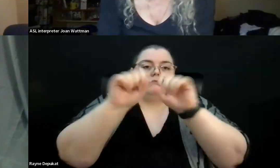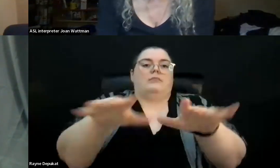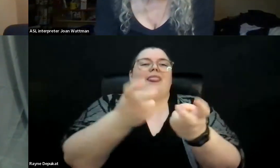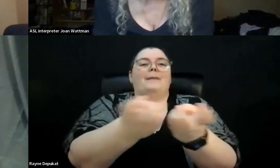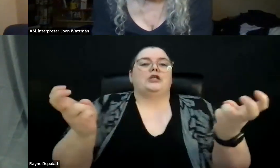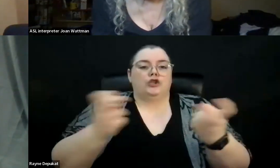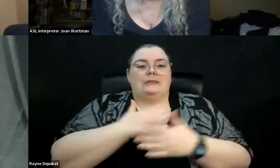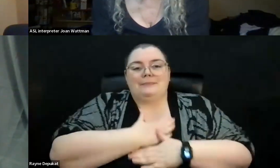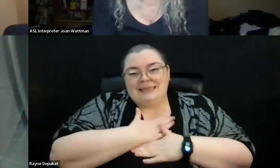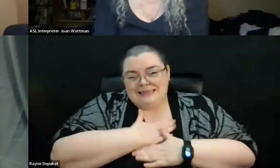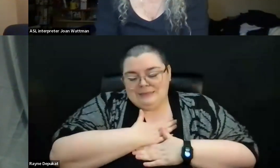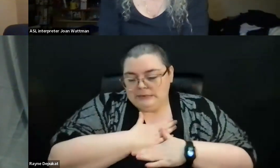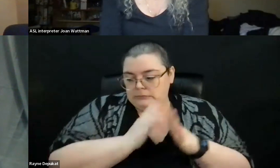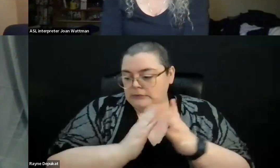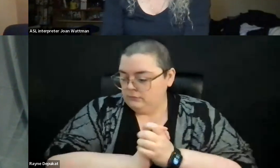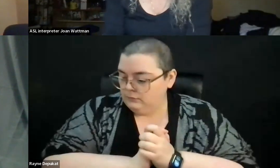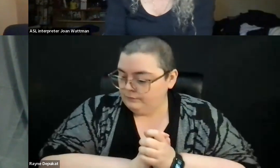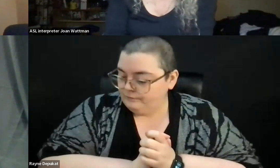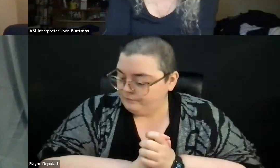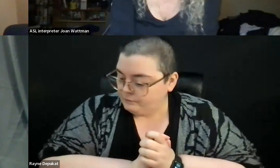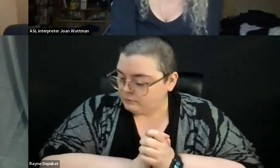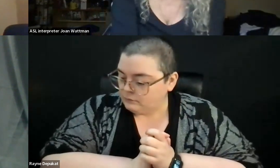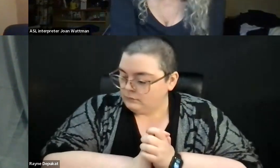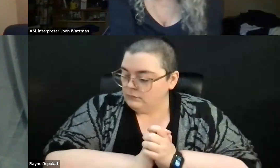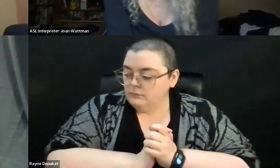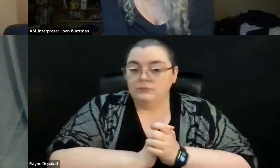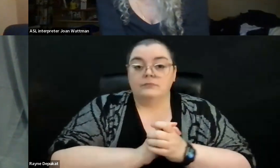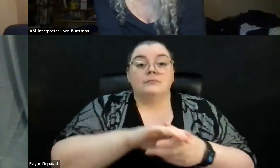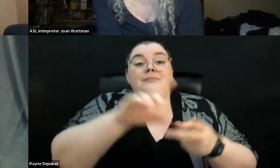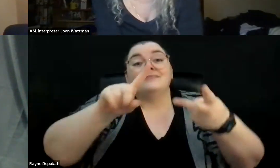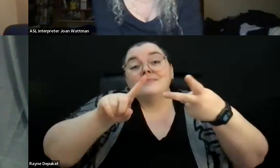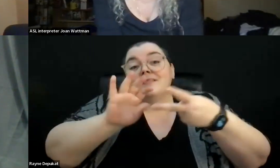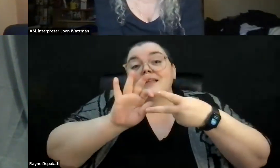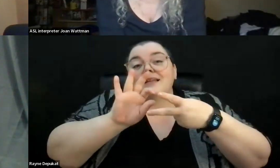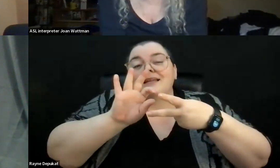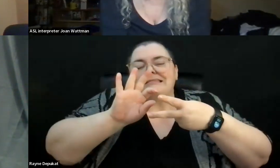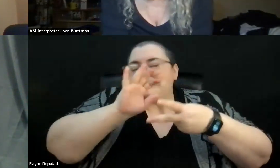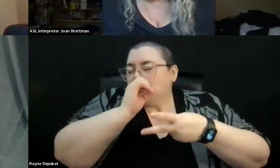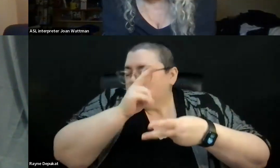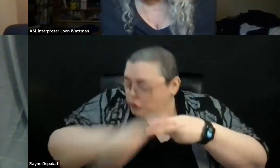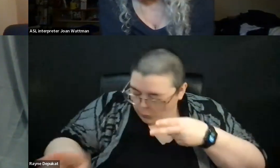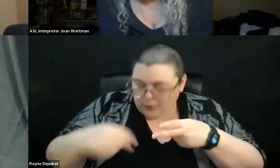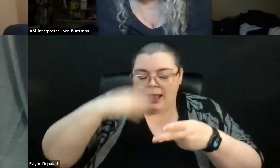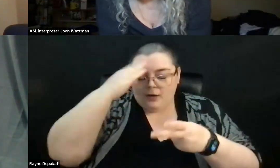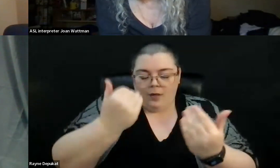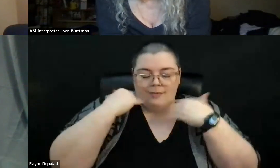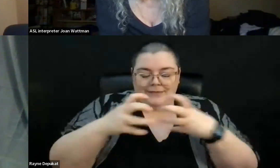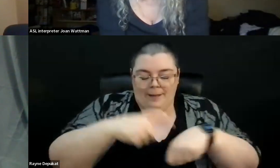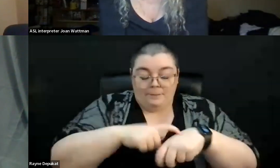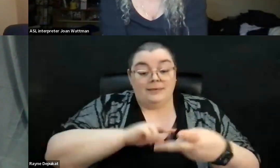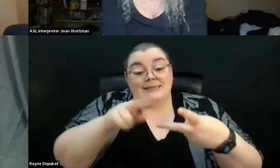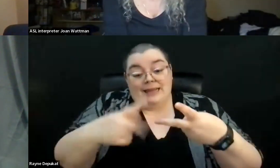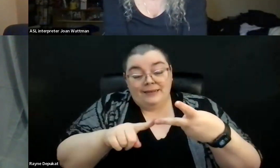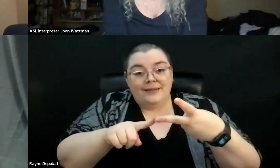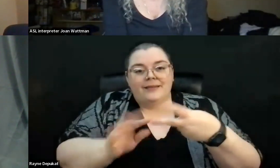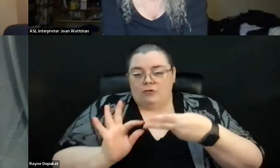give us some examples. But I just think that this should be something that is brought to the commission's attention. And this